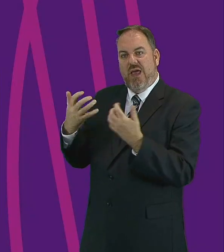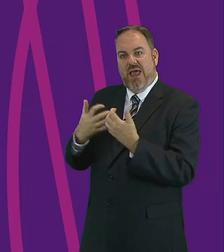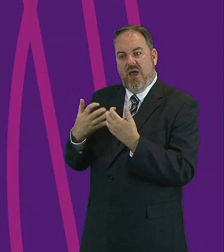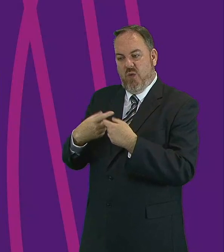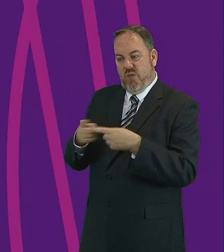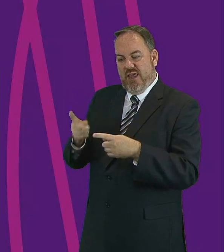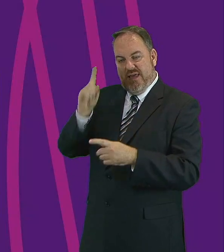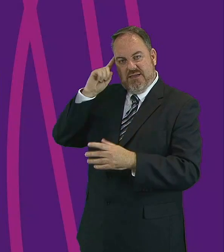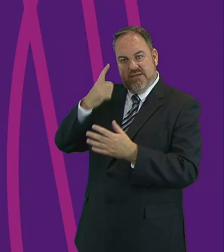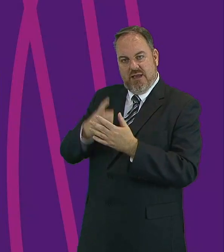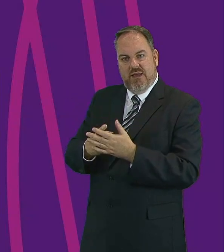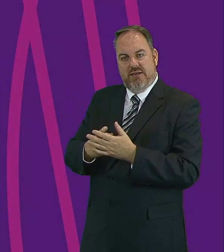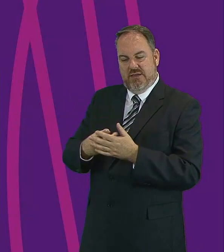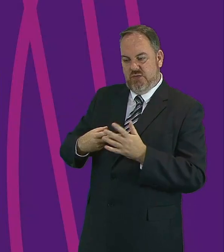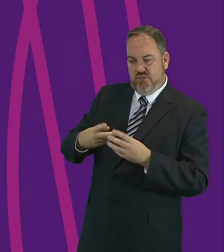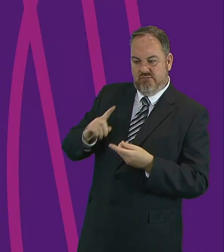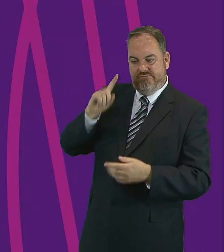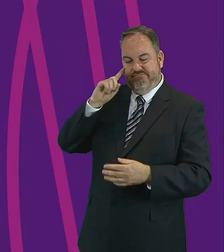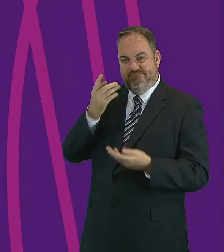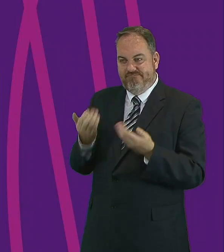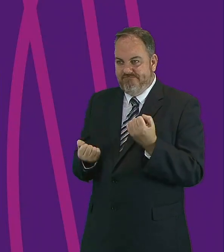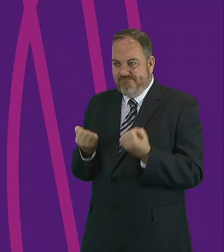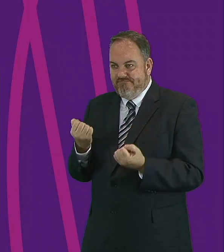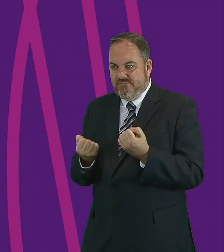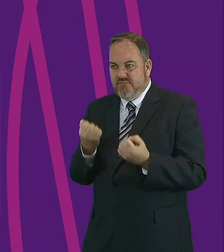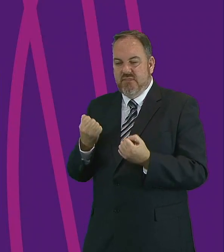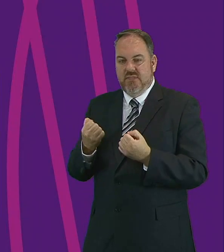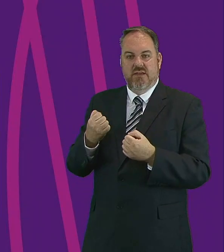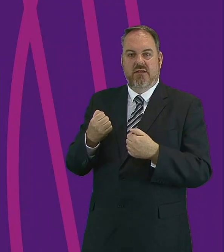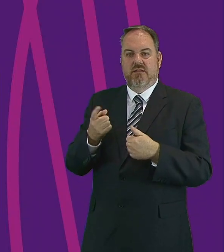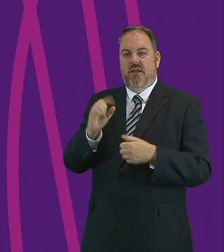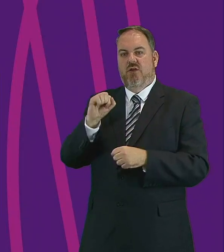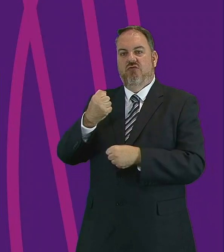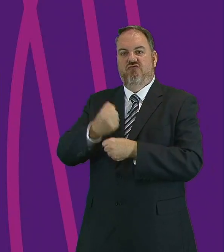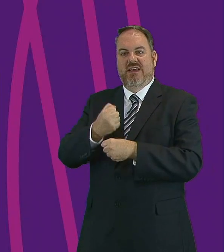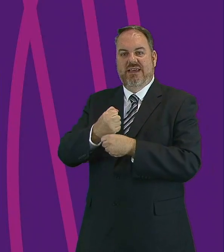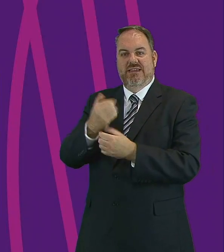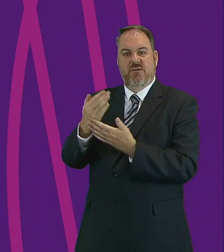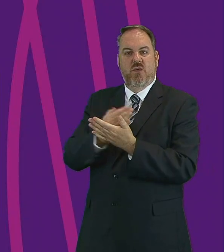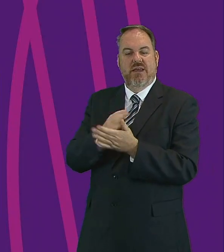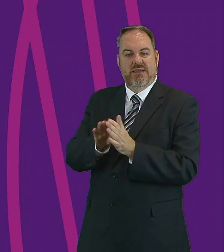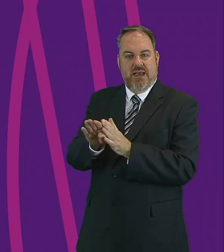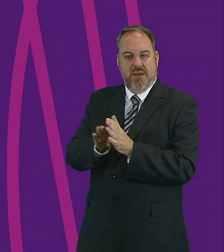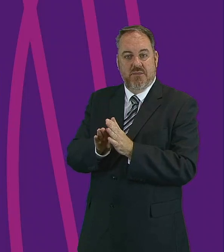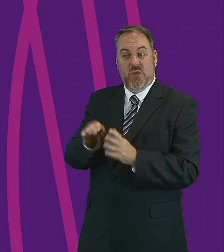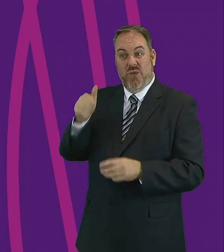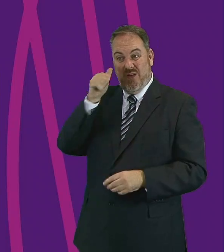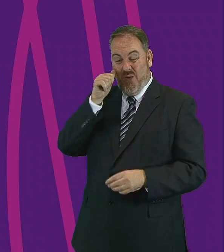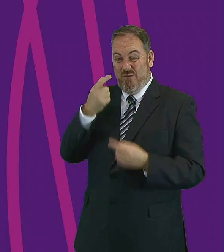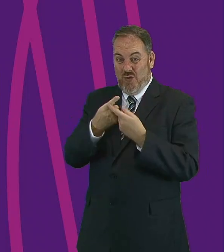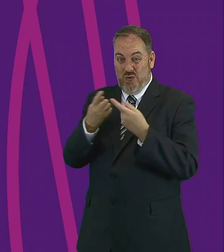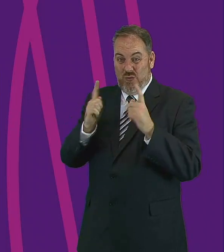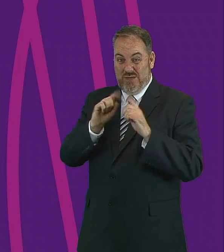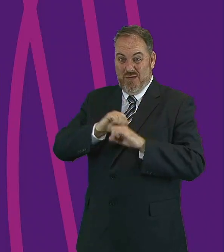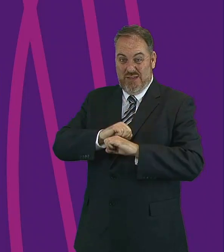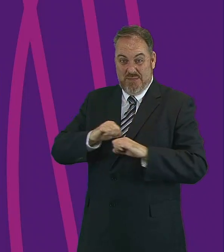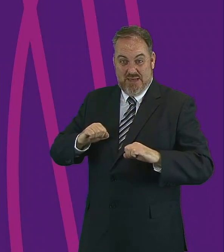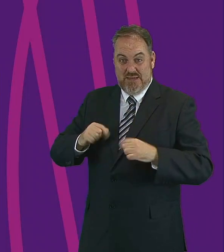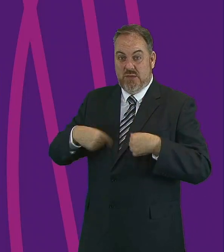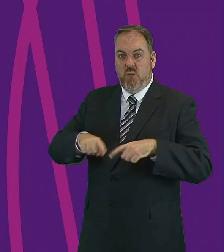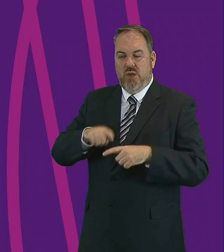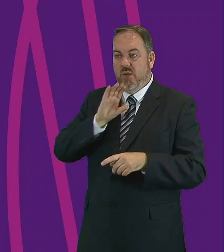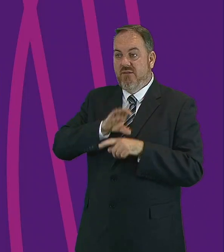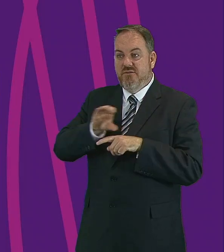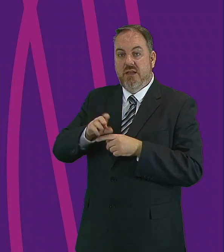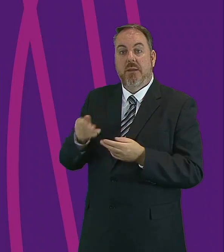know this has been a difficult period for all young people, but in terms of university places, of course, we have already given a commitment that we will fund